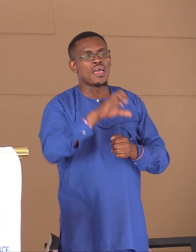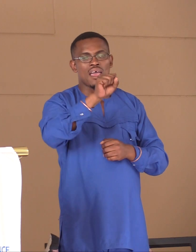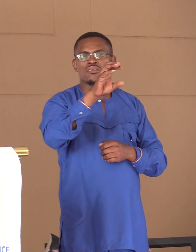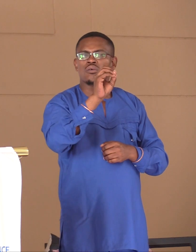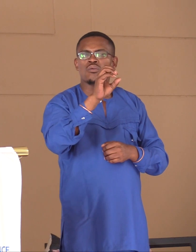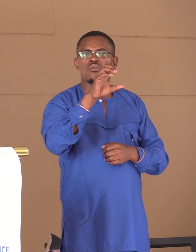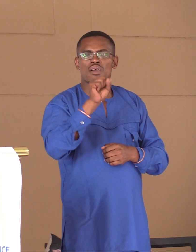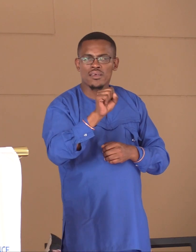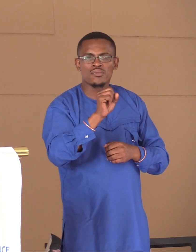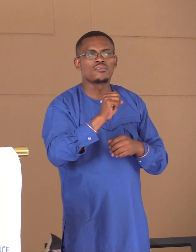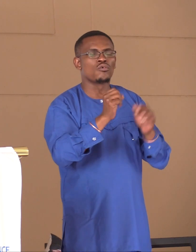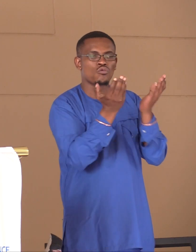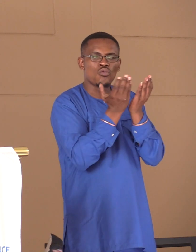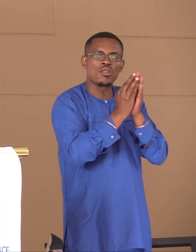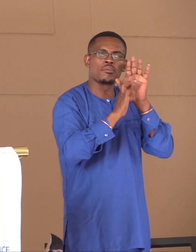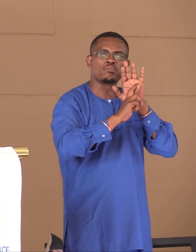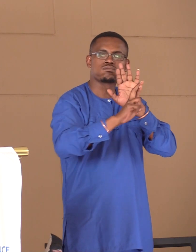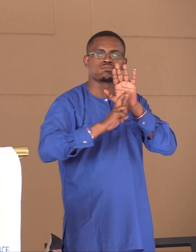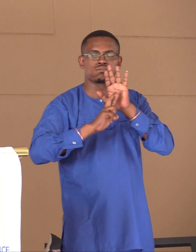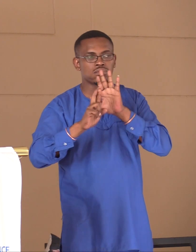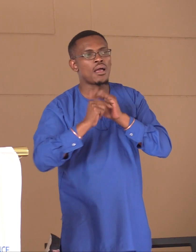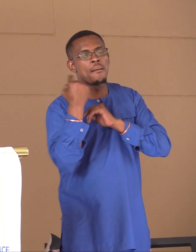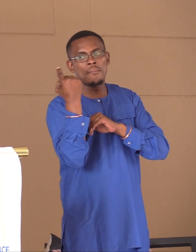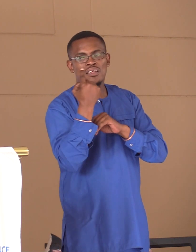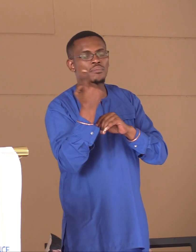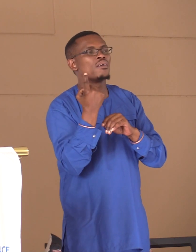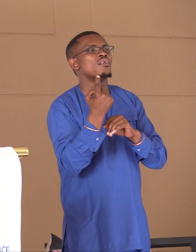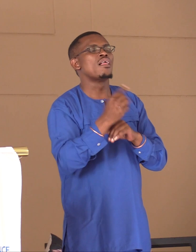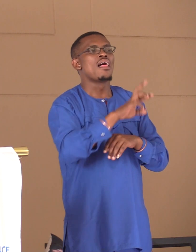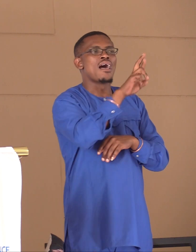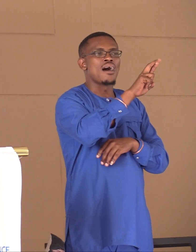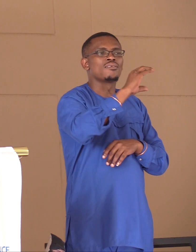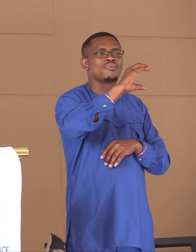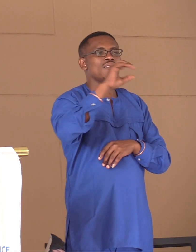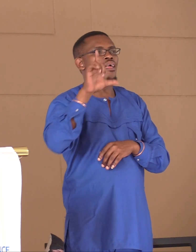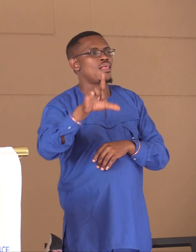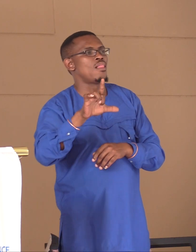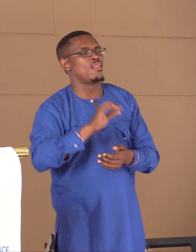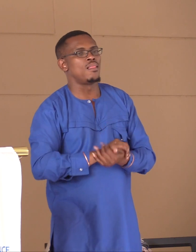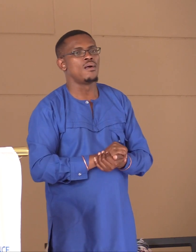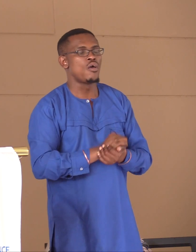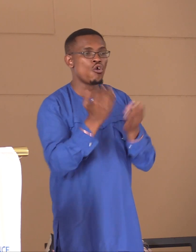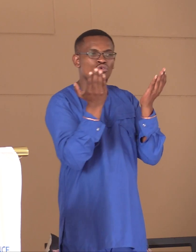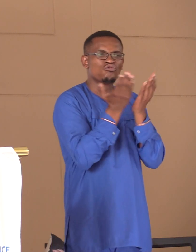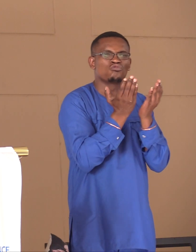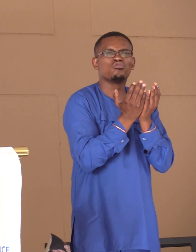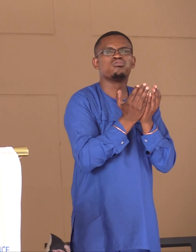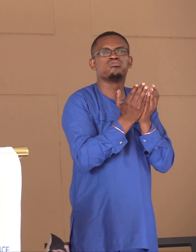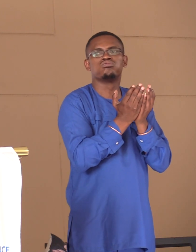SOS School Representative, Principal SGB Chair and RCL school of